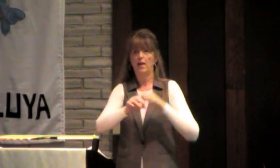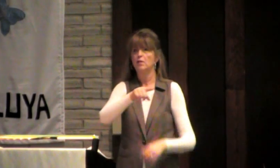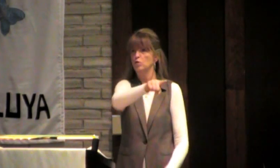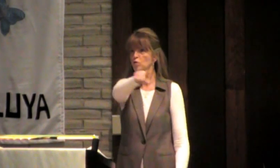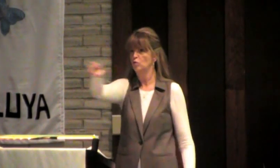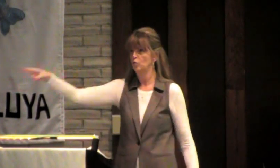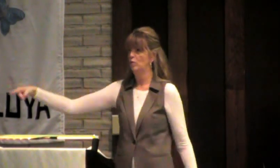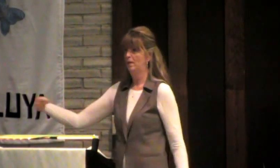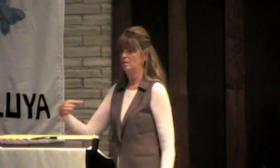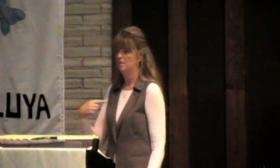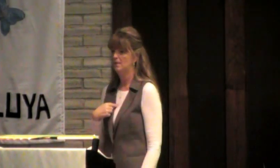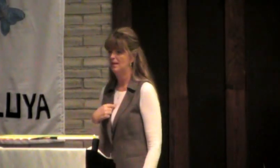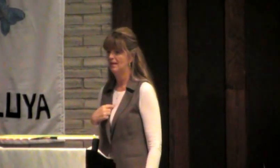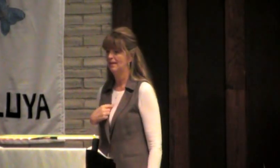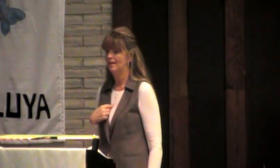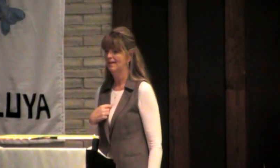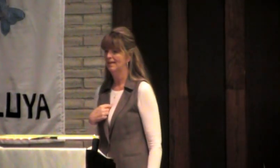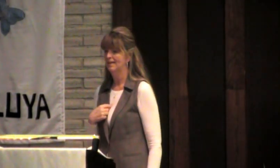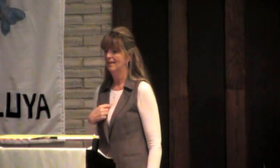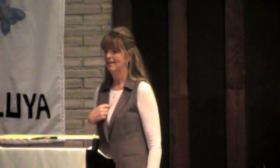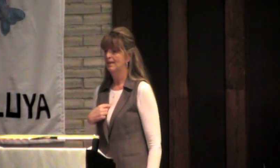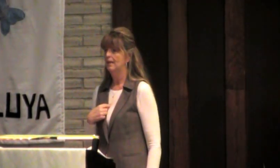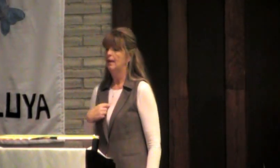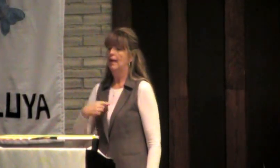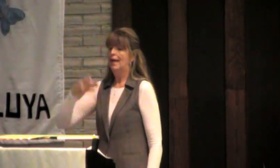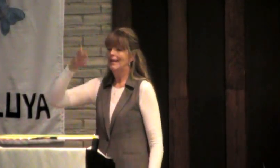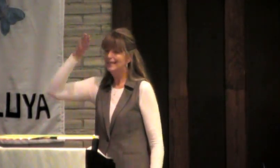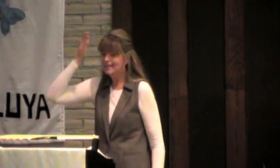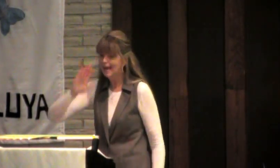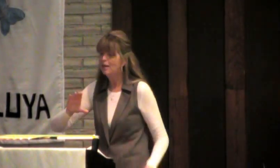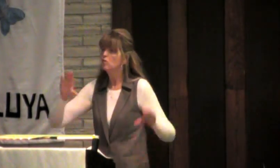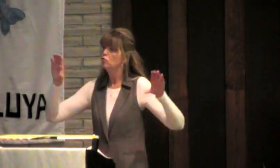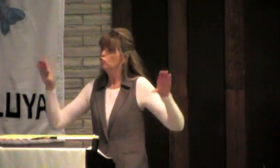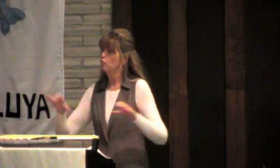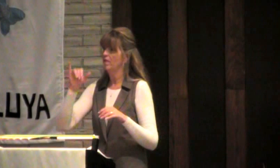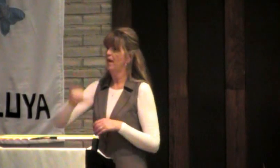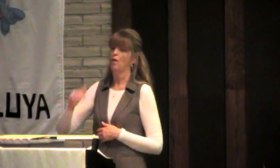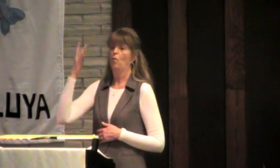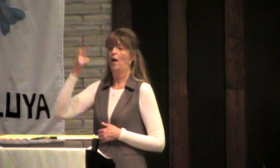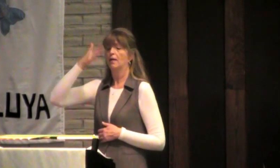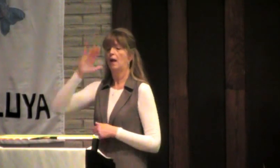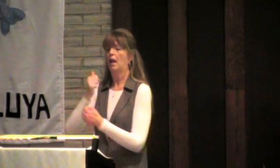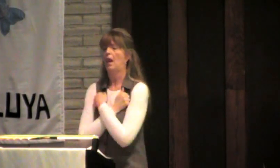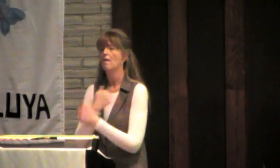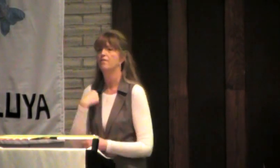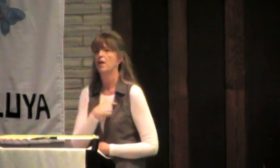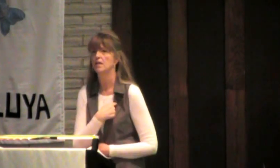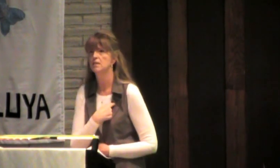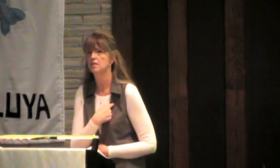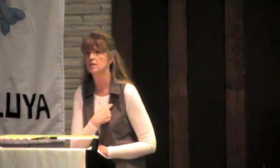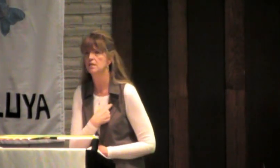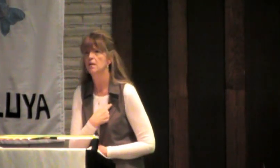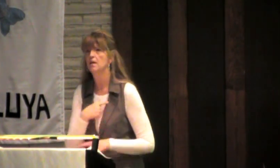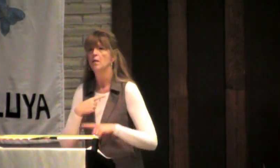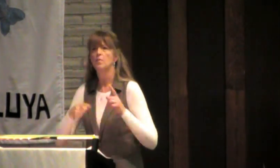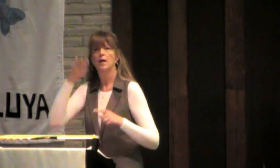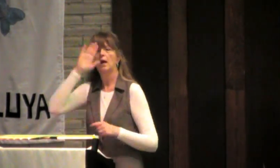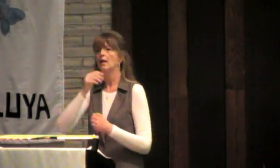cross. And Jesus replaced the sins for you and me. And he did that because he loves us.